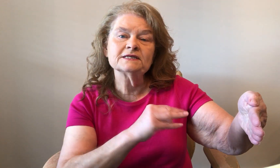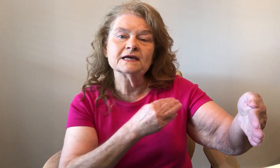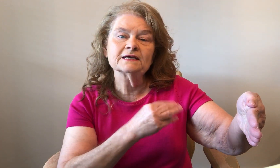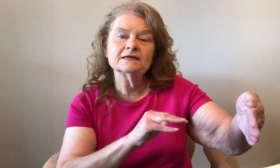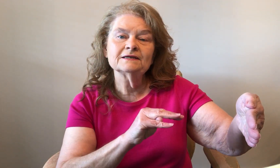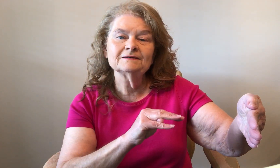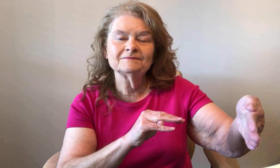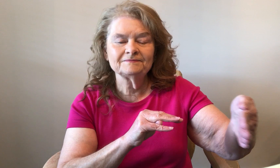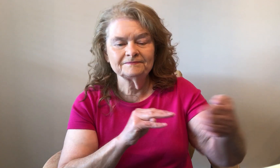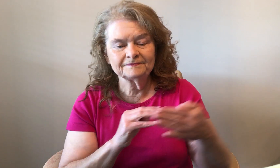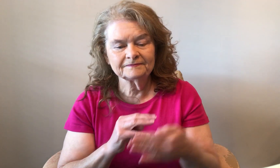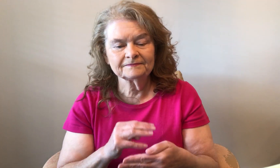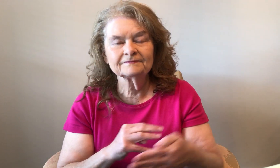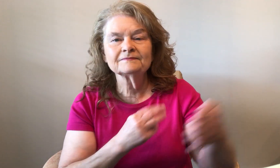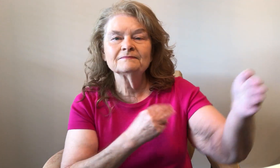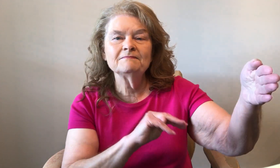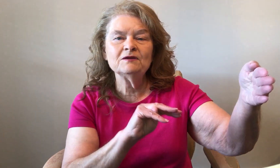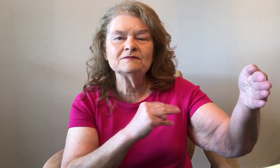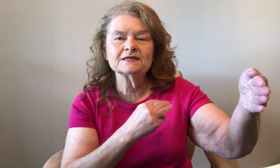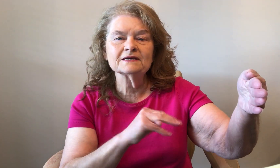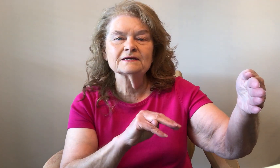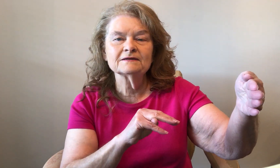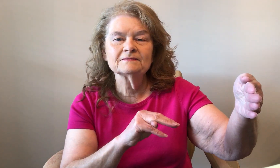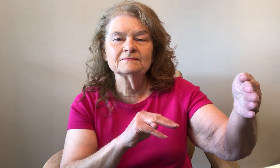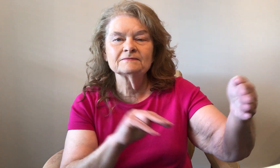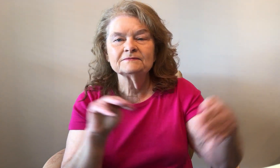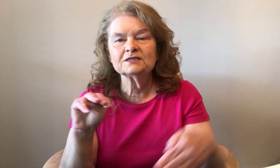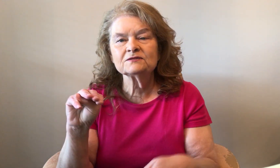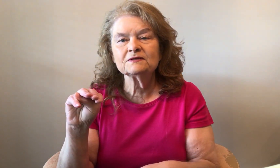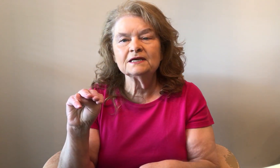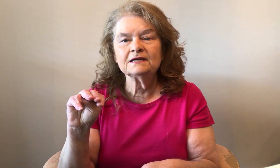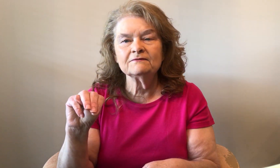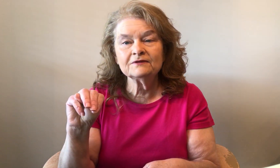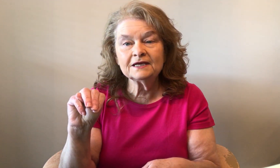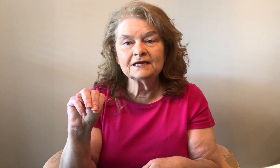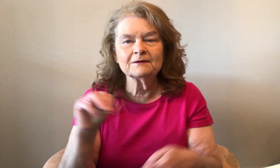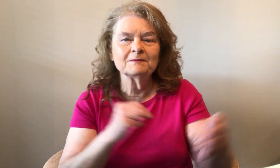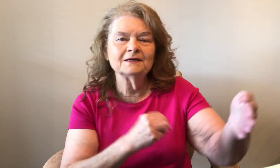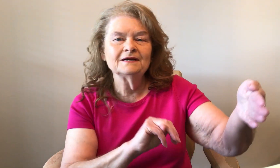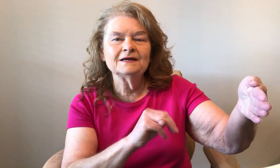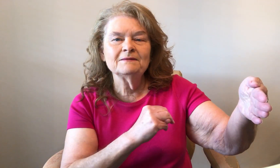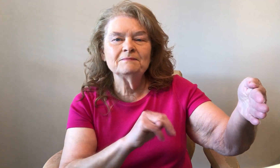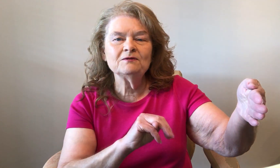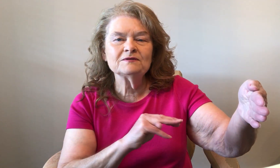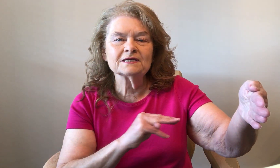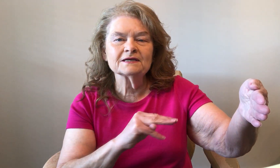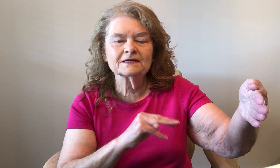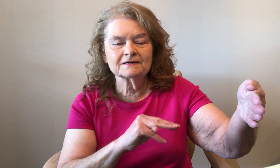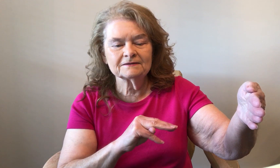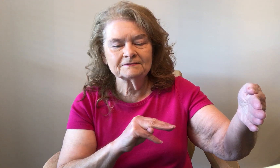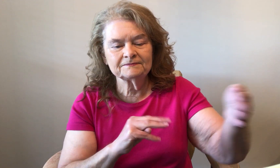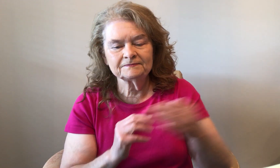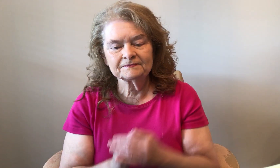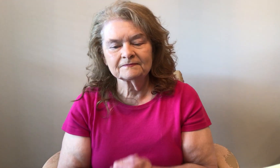music? Music. Just with the M. music.